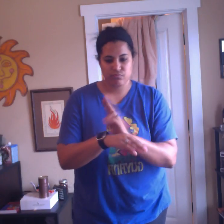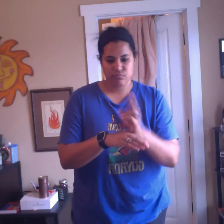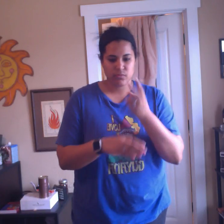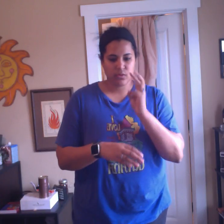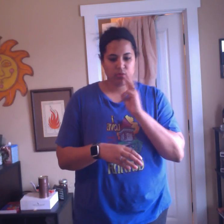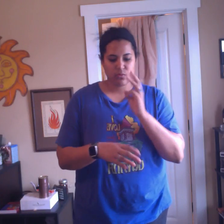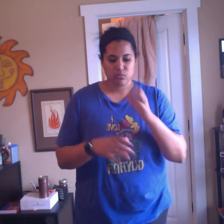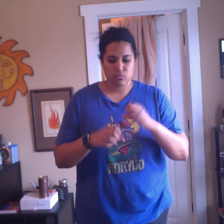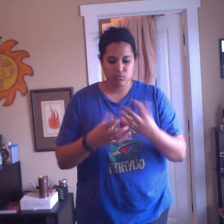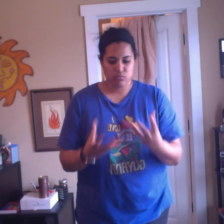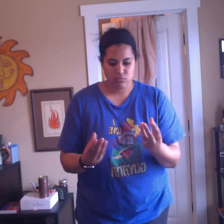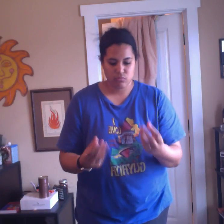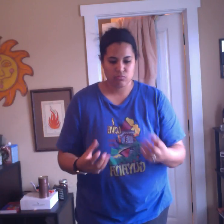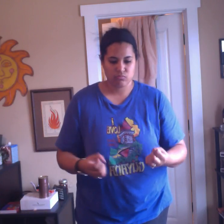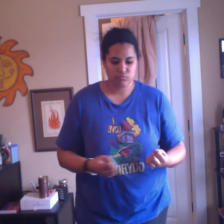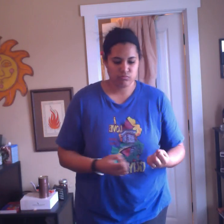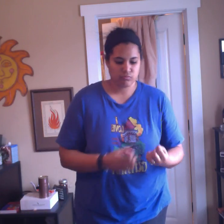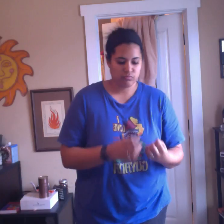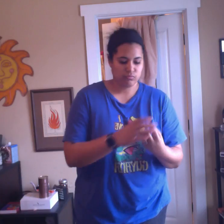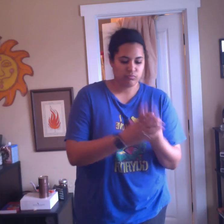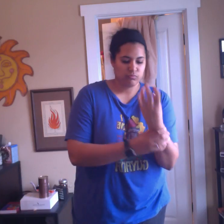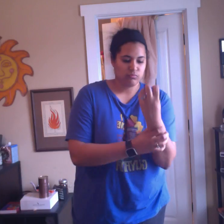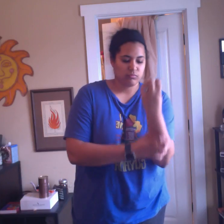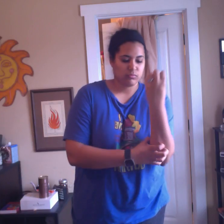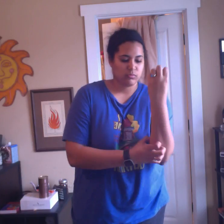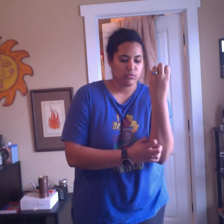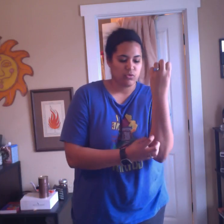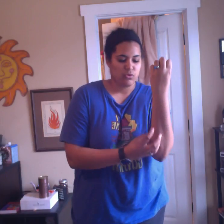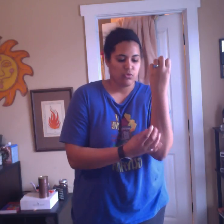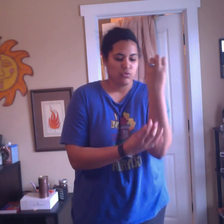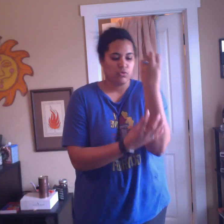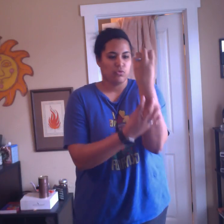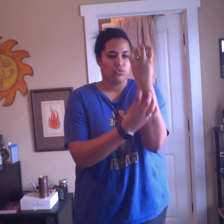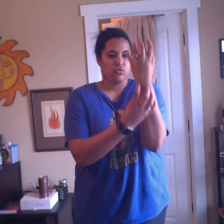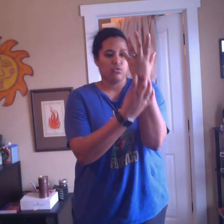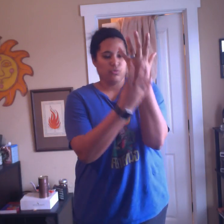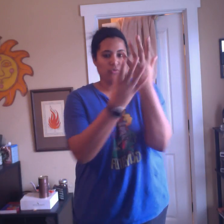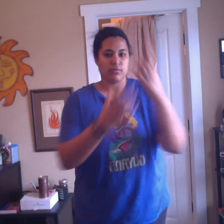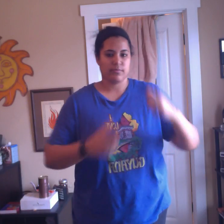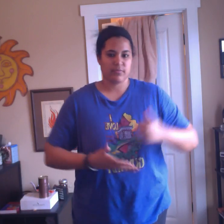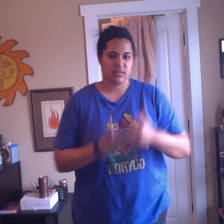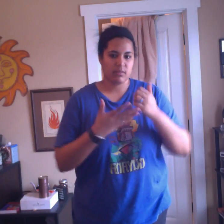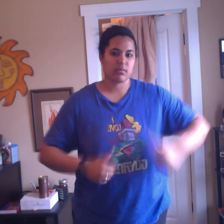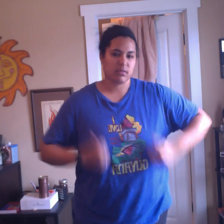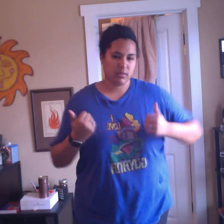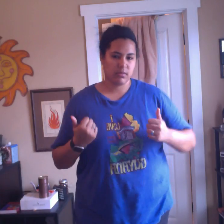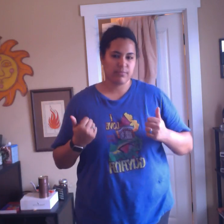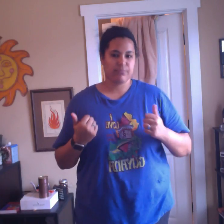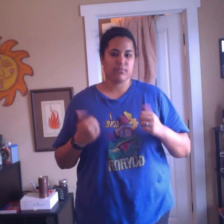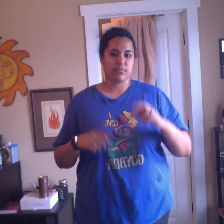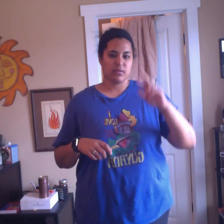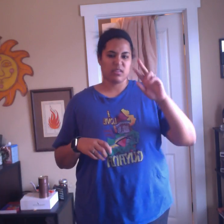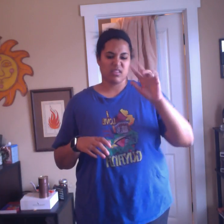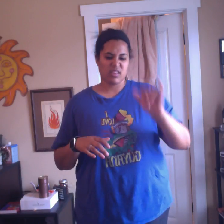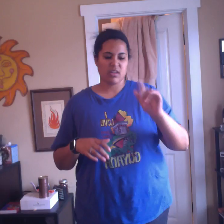to the leaves. There, the moisture heads out of the leaves, cooling the plant off. We call this transpiration. It's kind of like